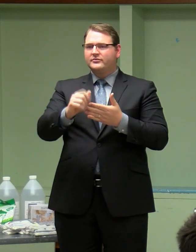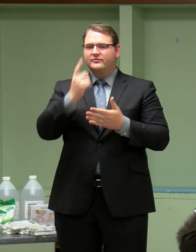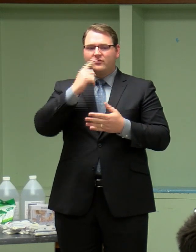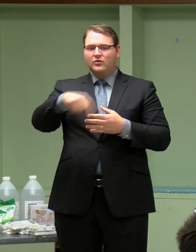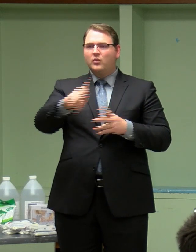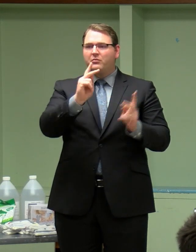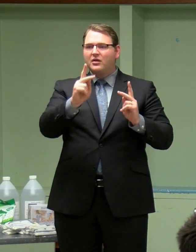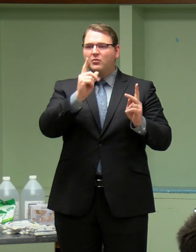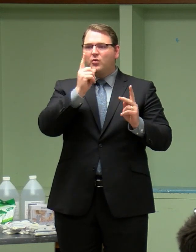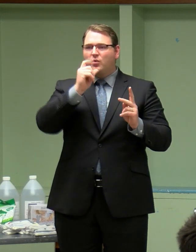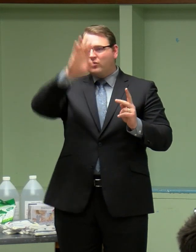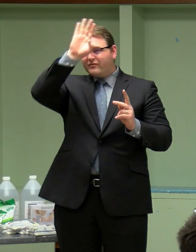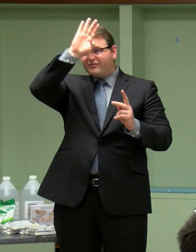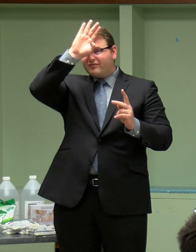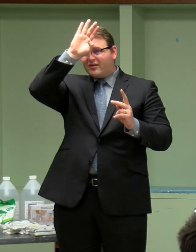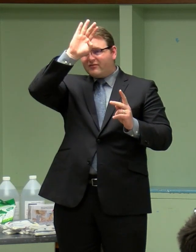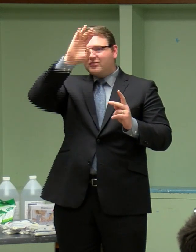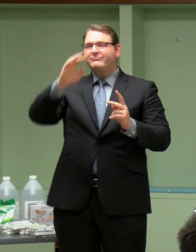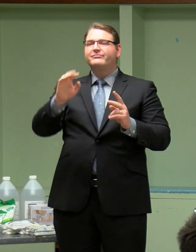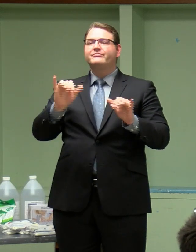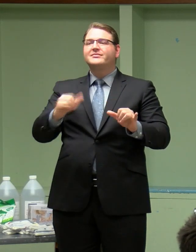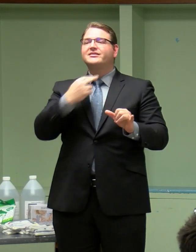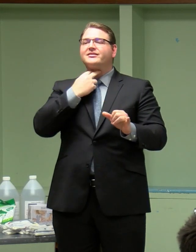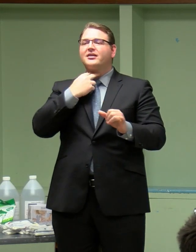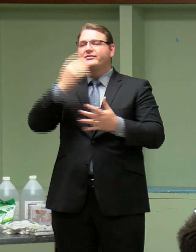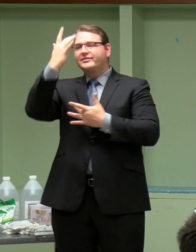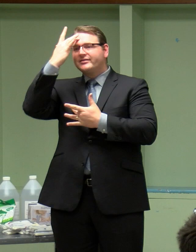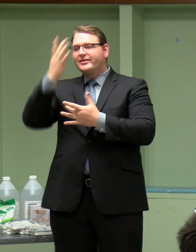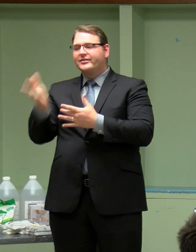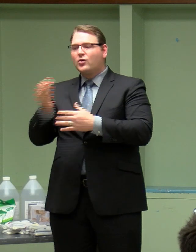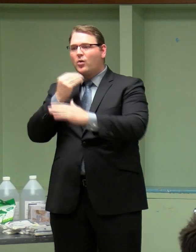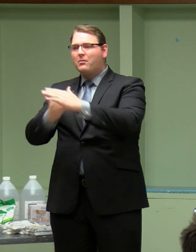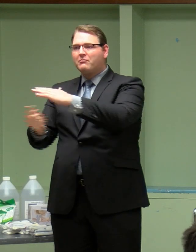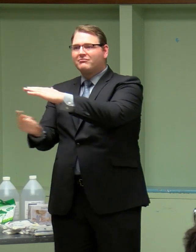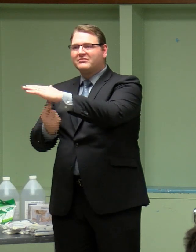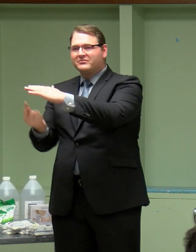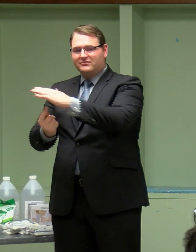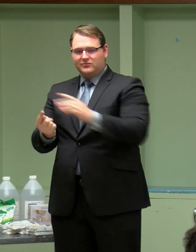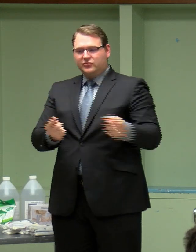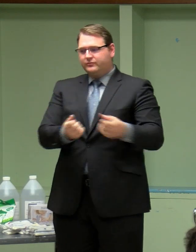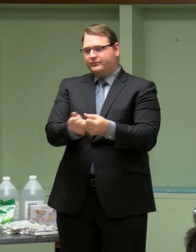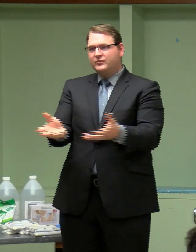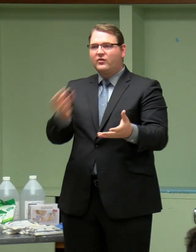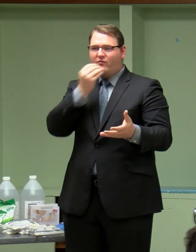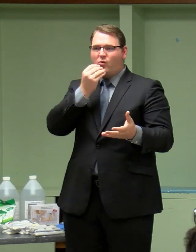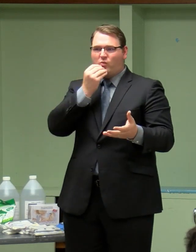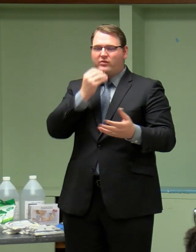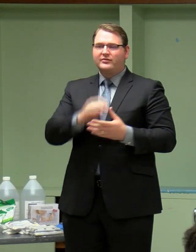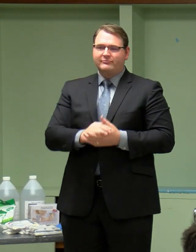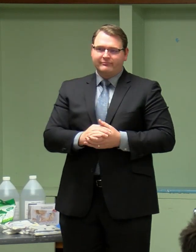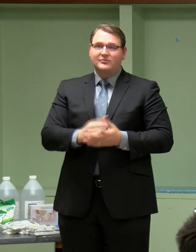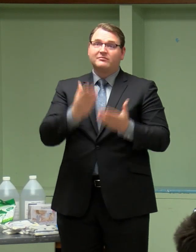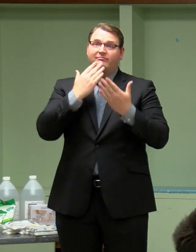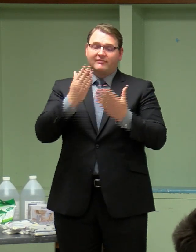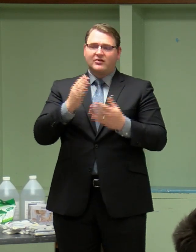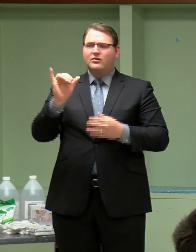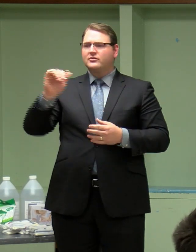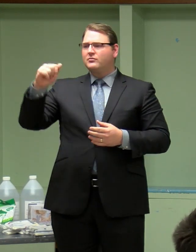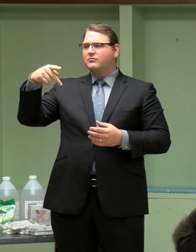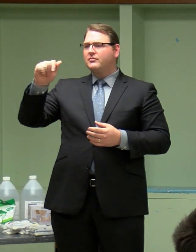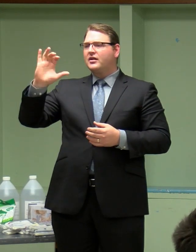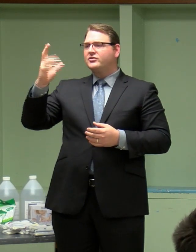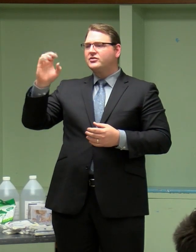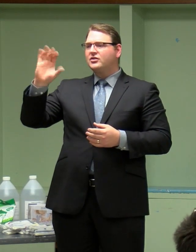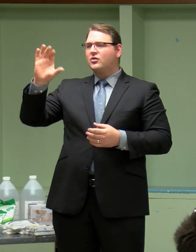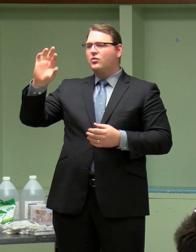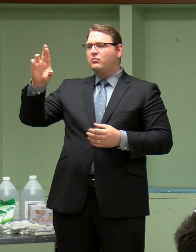are in quarantine. So appreciate the generosity on their behalf. In addition to that, Apache Corporation has donated